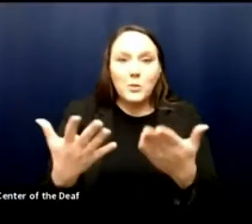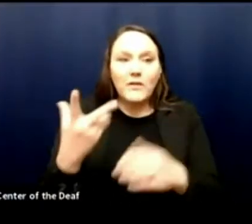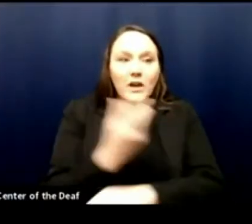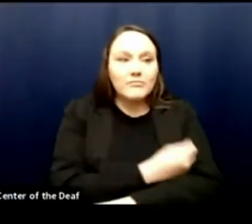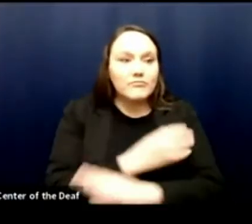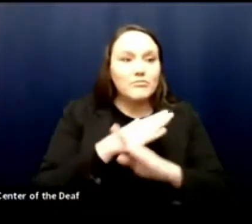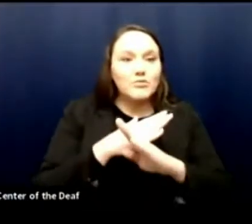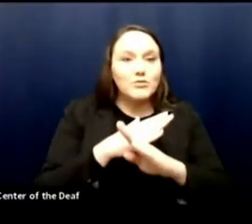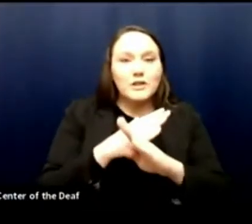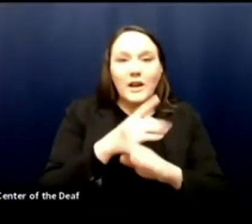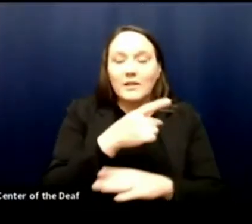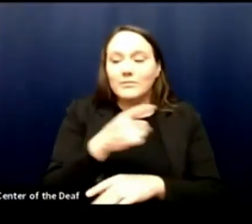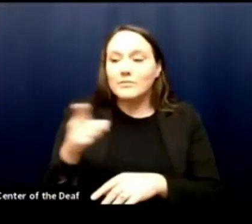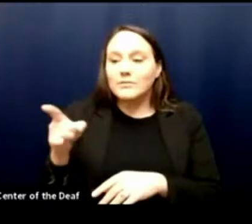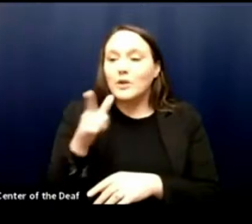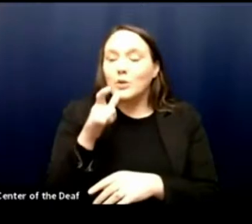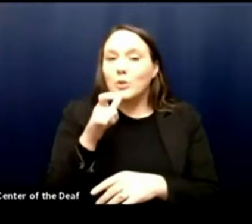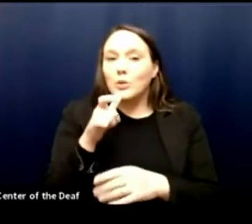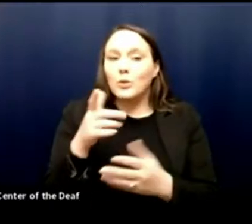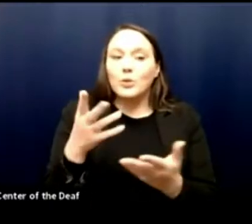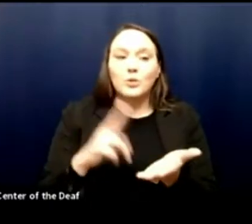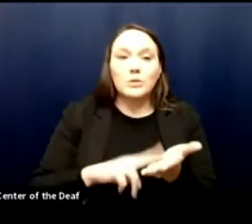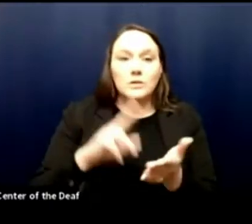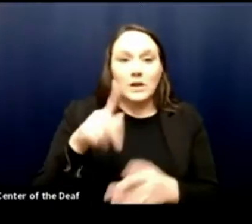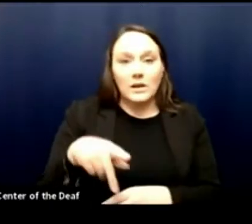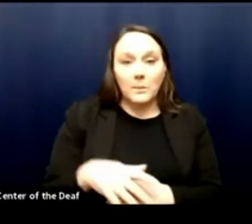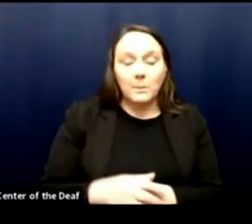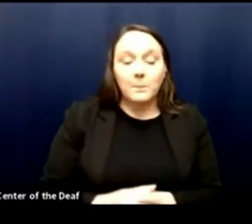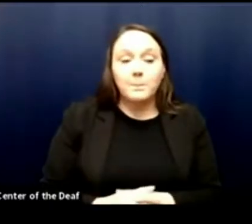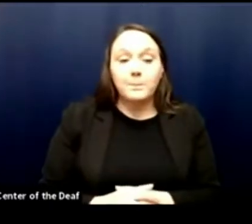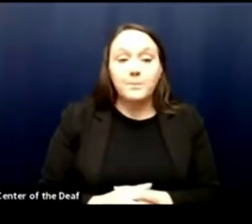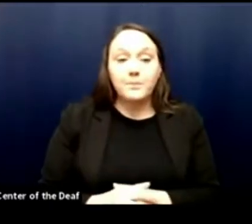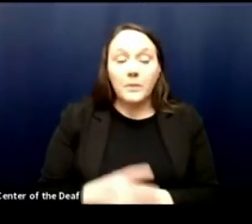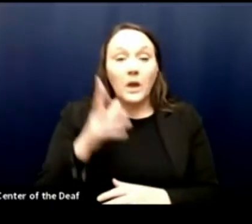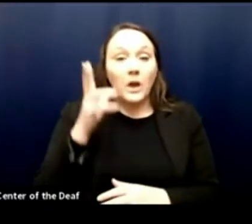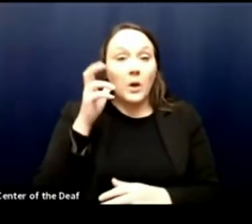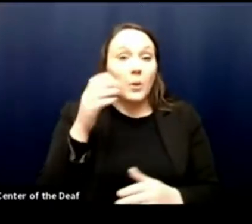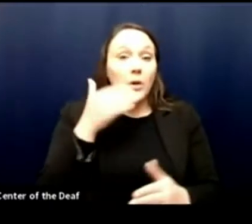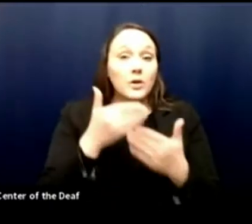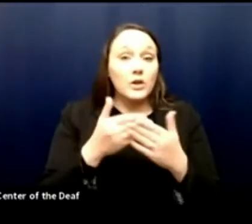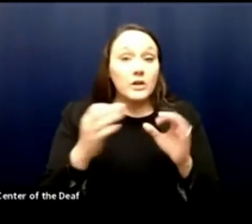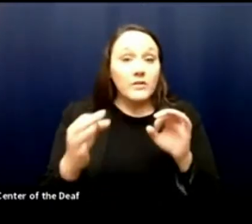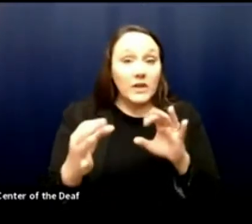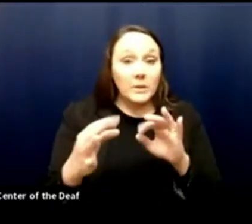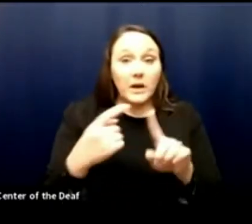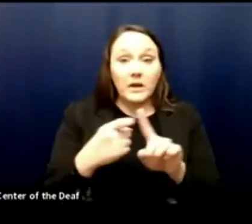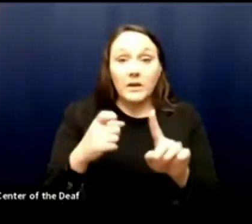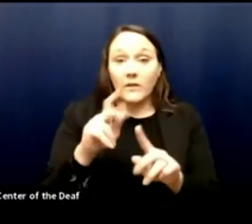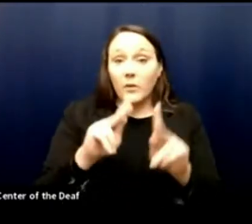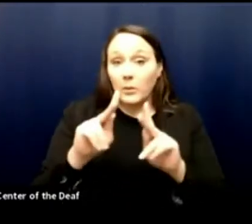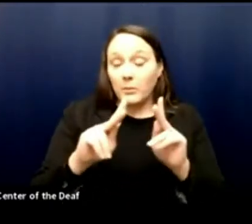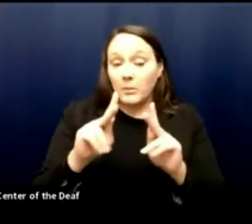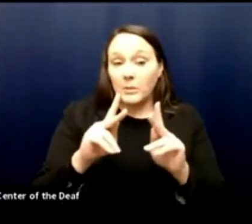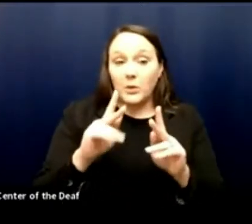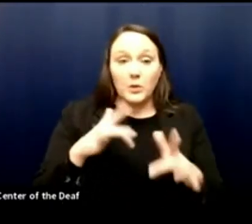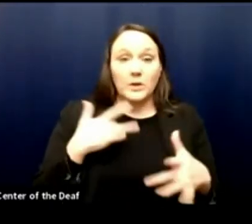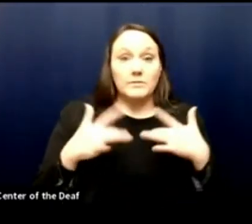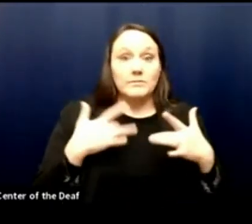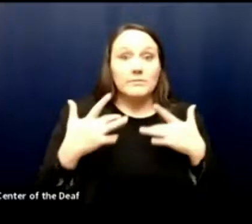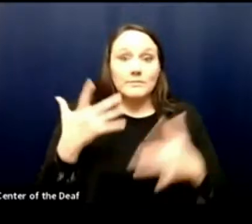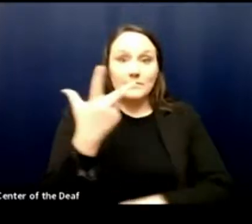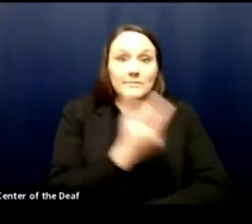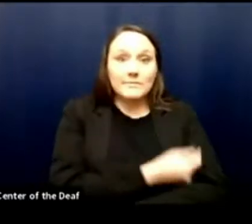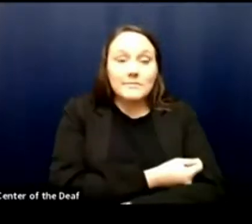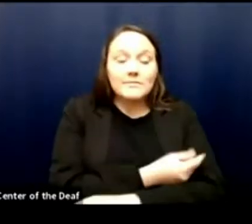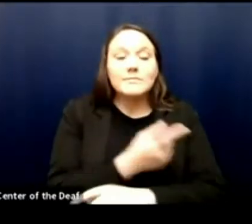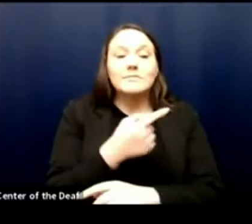who signed up. We heard some great feedback from folks who were overjoyed to receive the vaccine and were